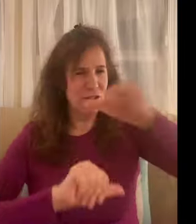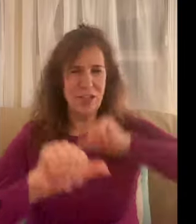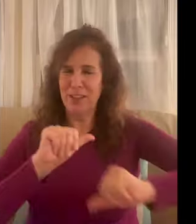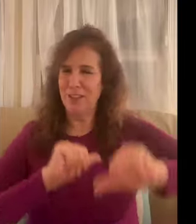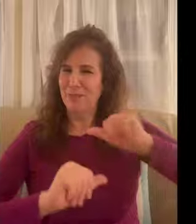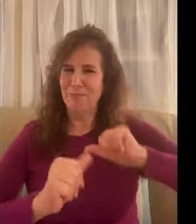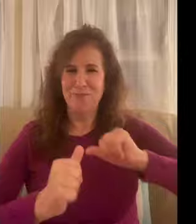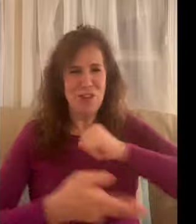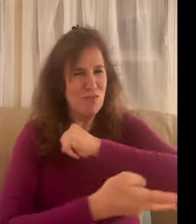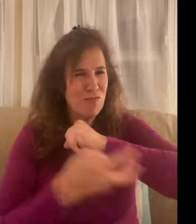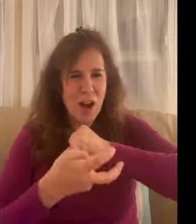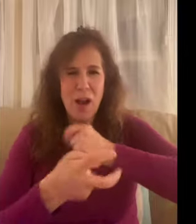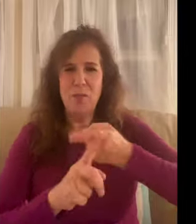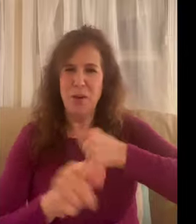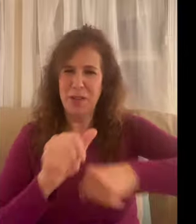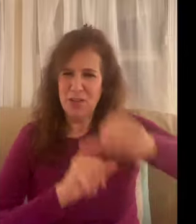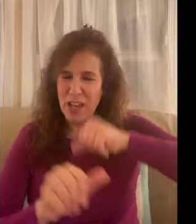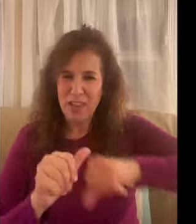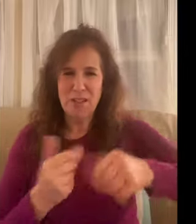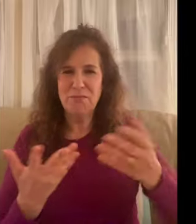space and property.